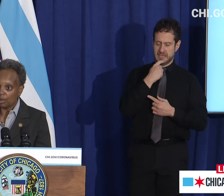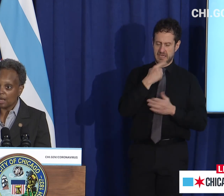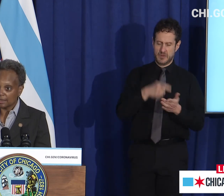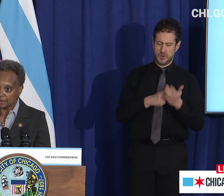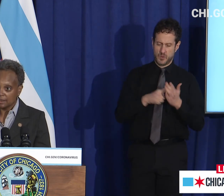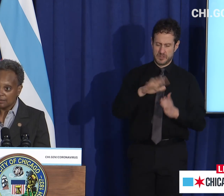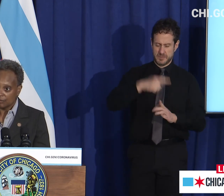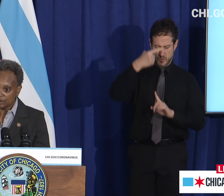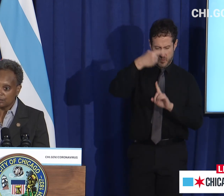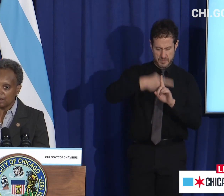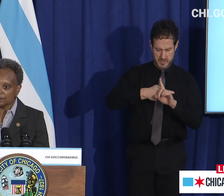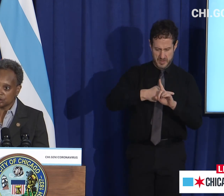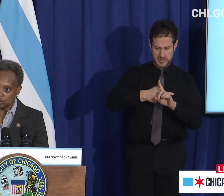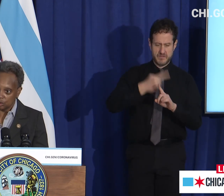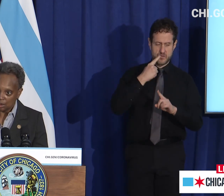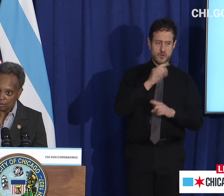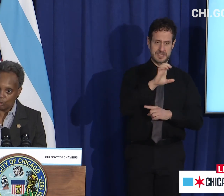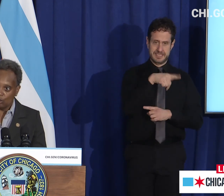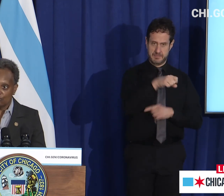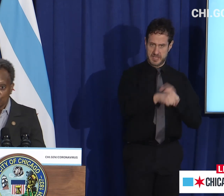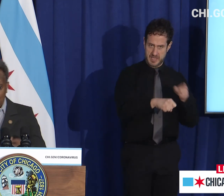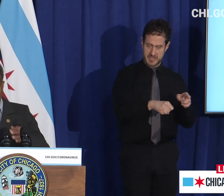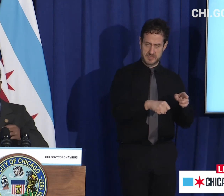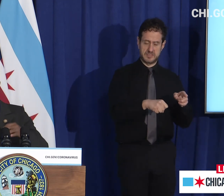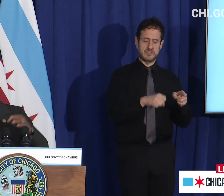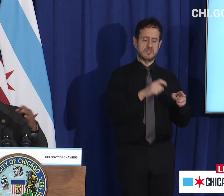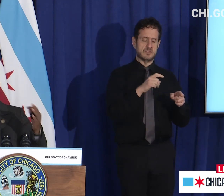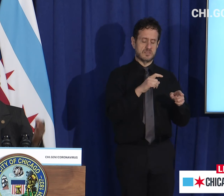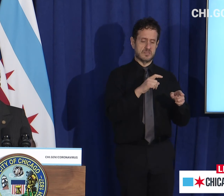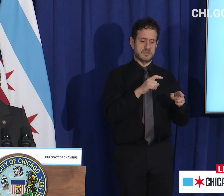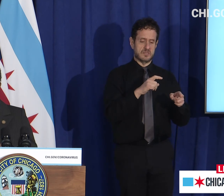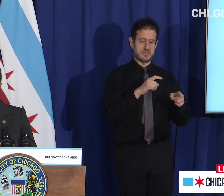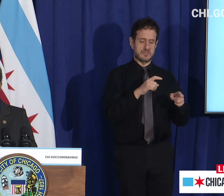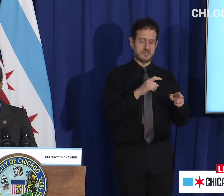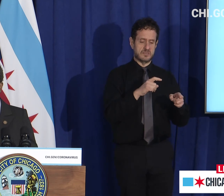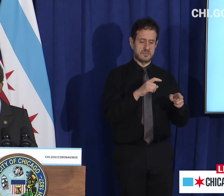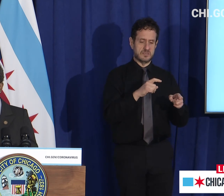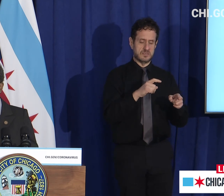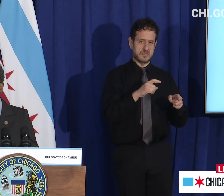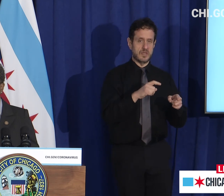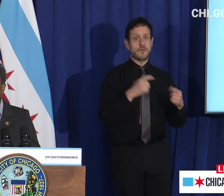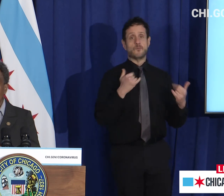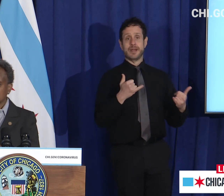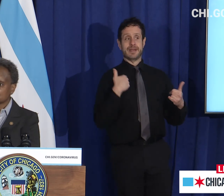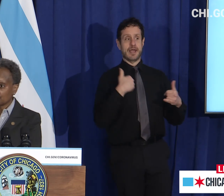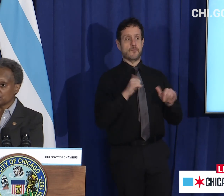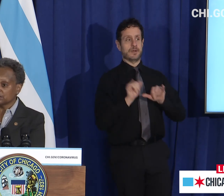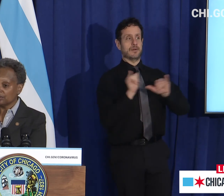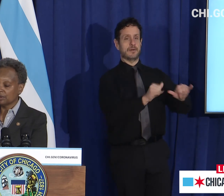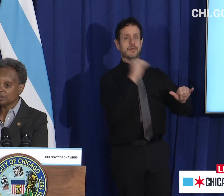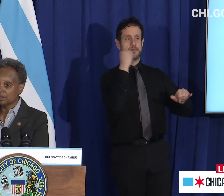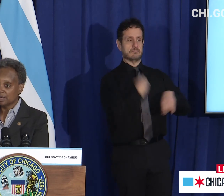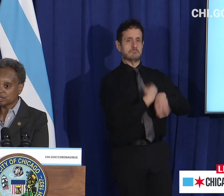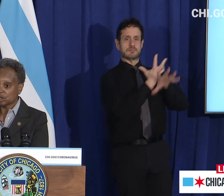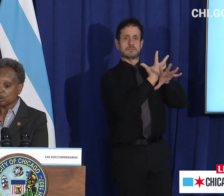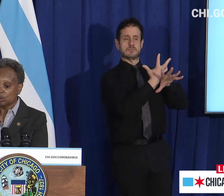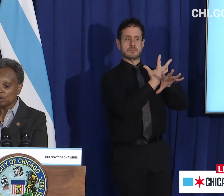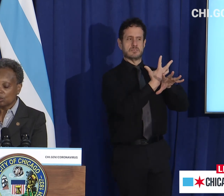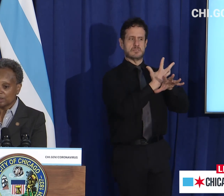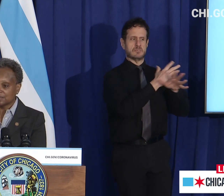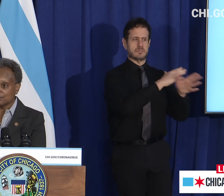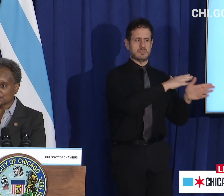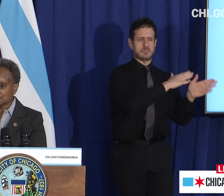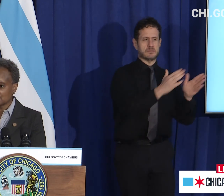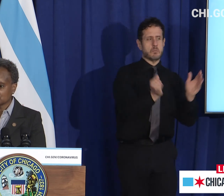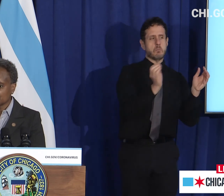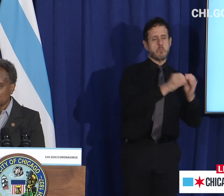or plus for CPS to move from being all virtual as we are now to something different. And so